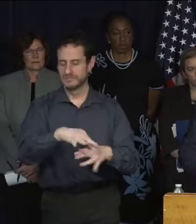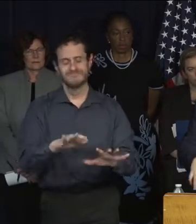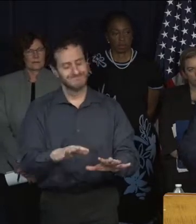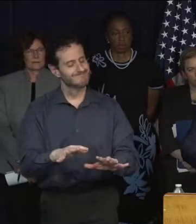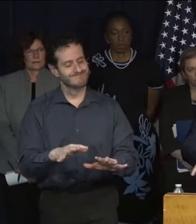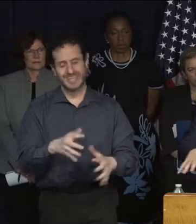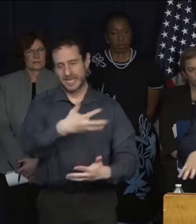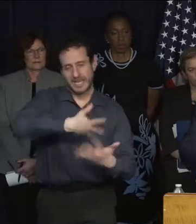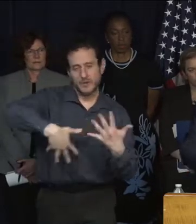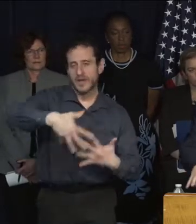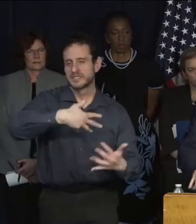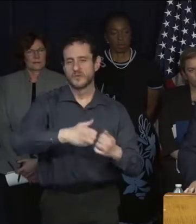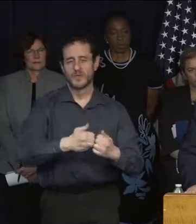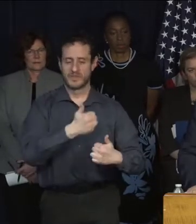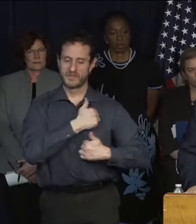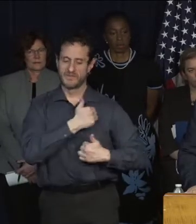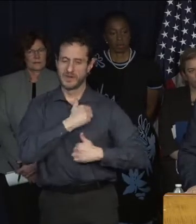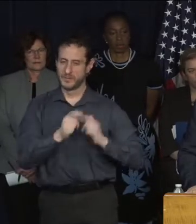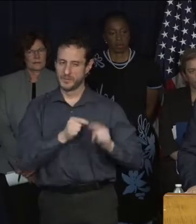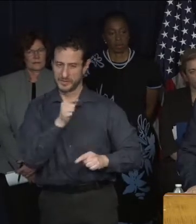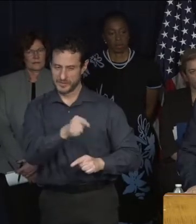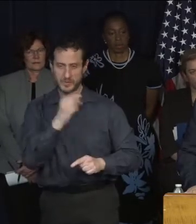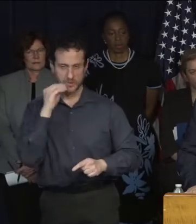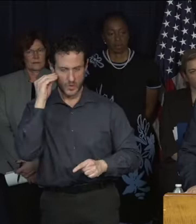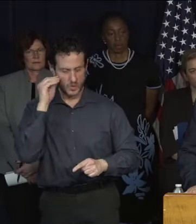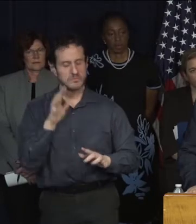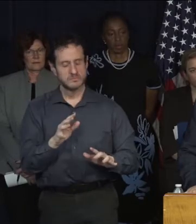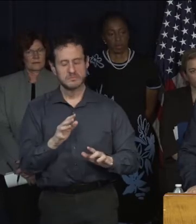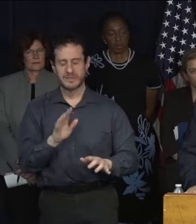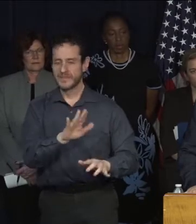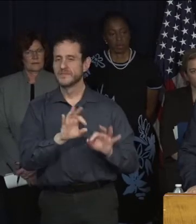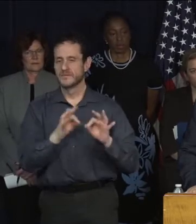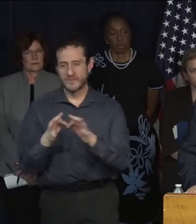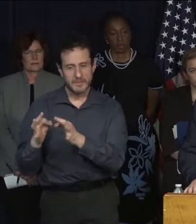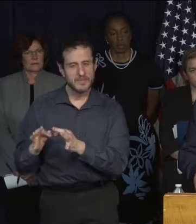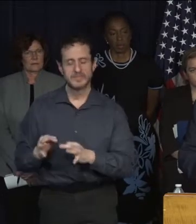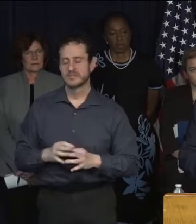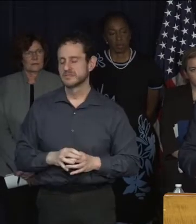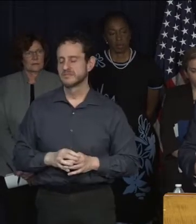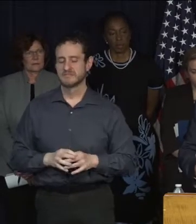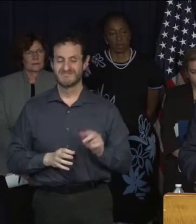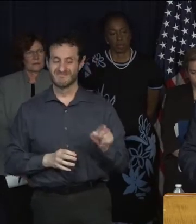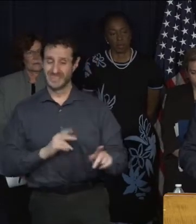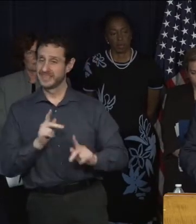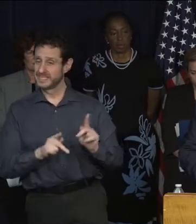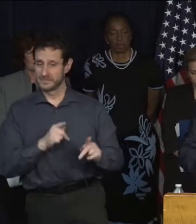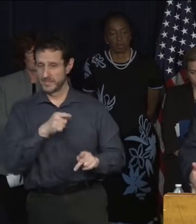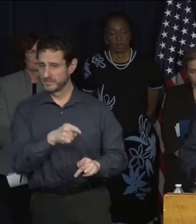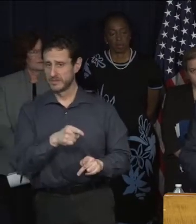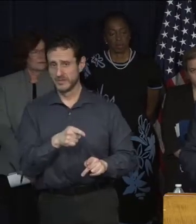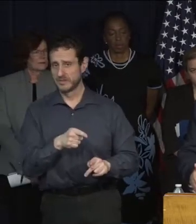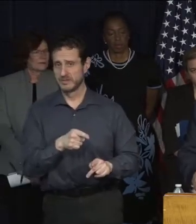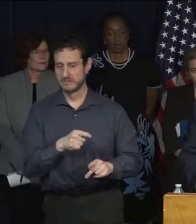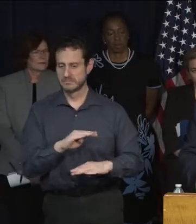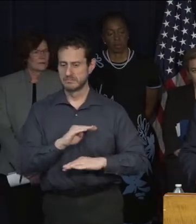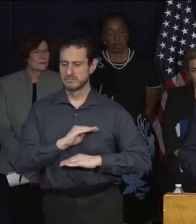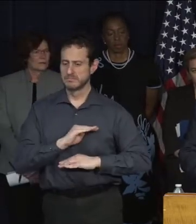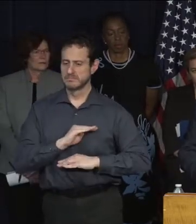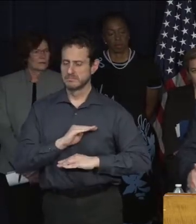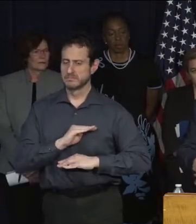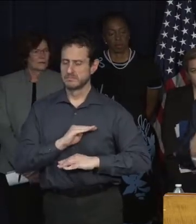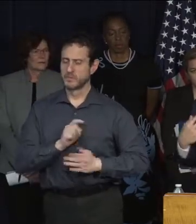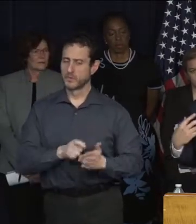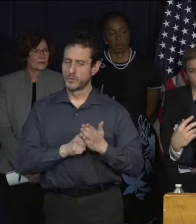and interacting with the veterans in that home and their families. And these are folks who not only meet the criteria of